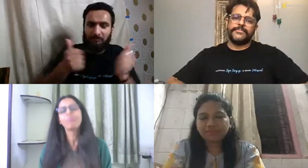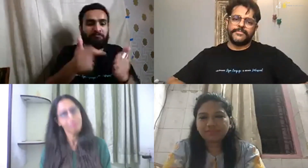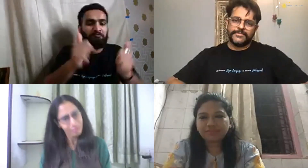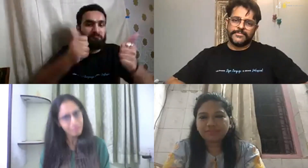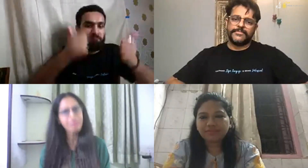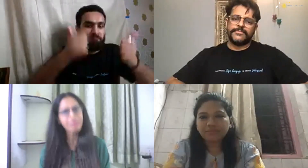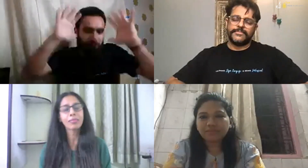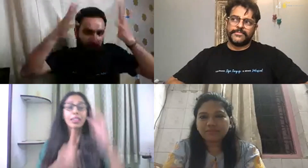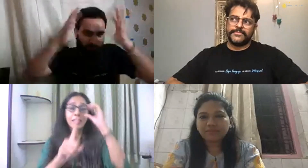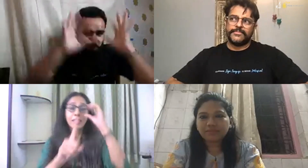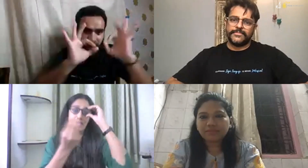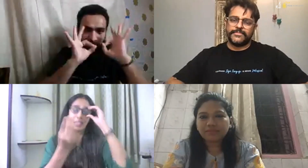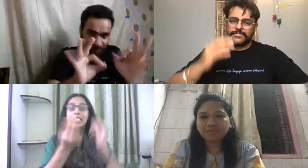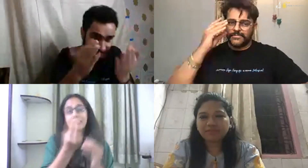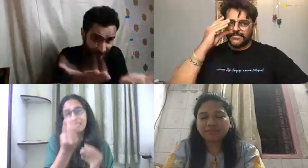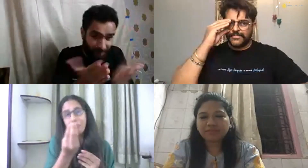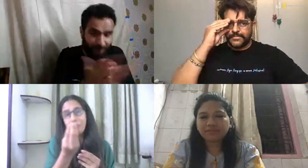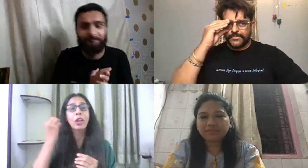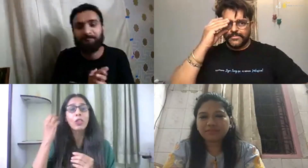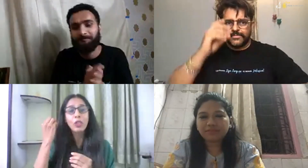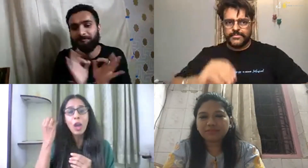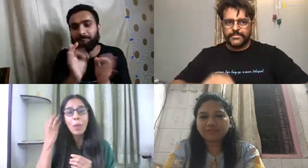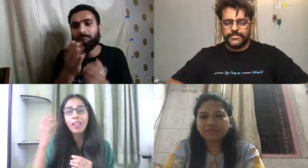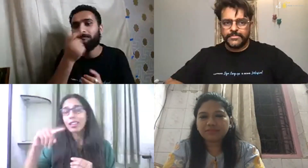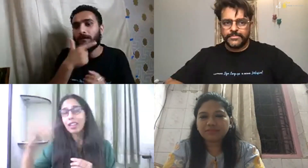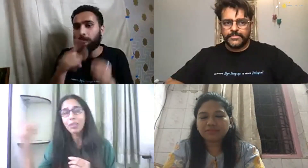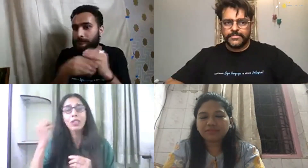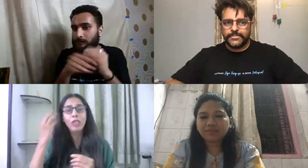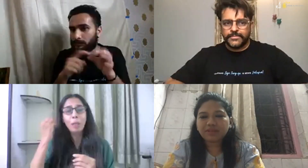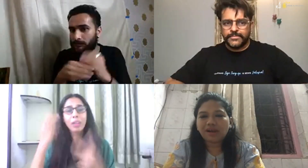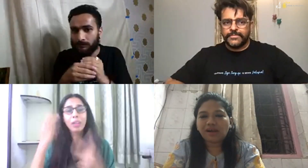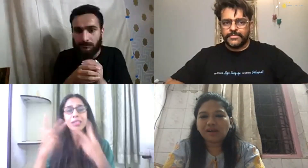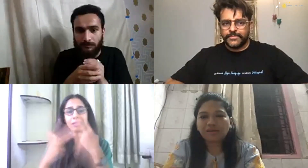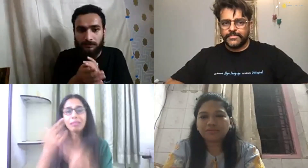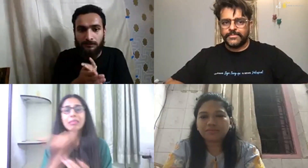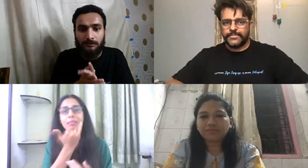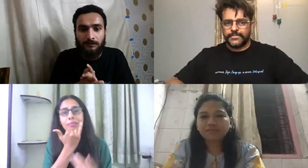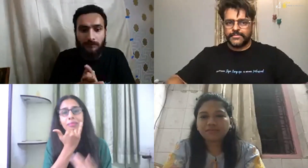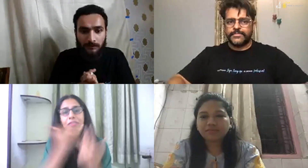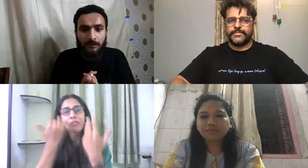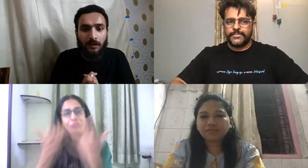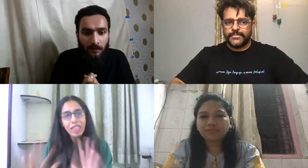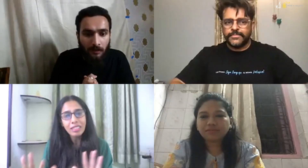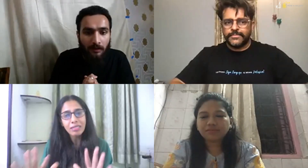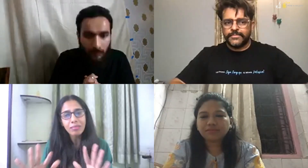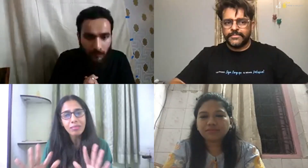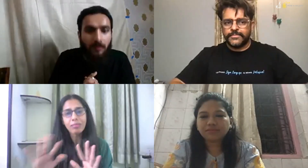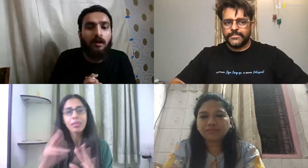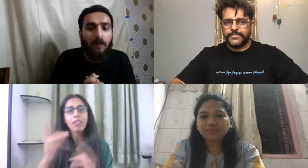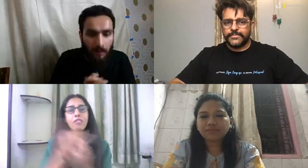how as a deaf person you did break that and went ahead, and that's really great. Dr. Alam, would you like to add any